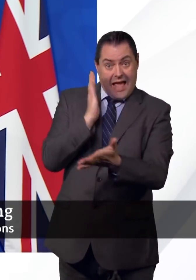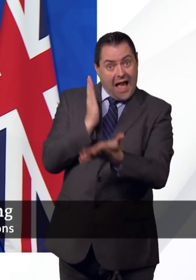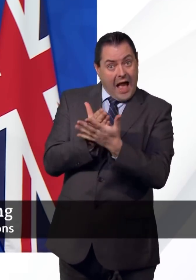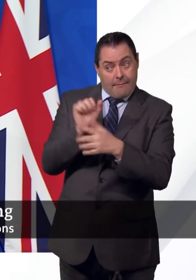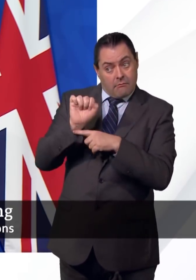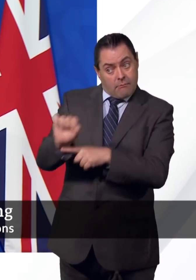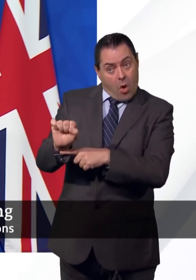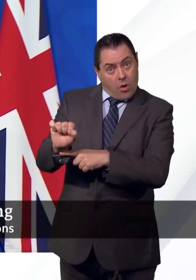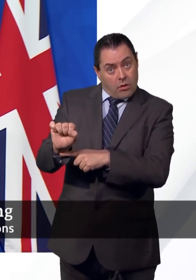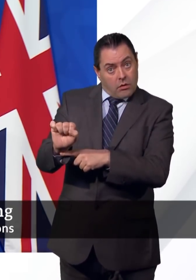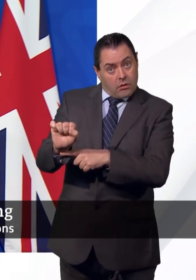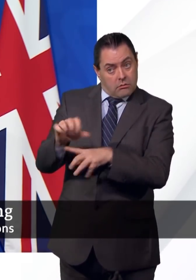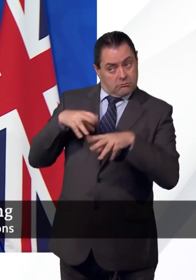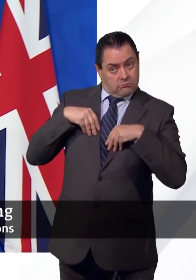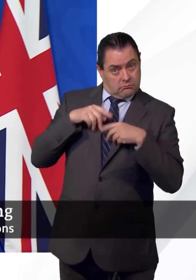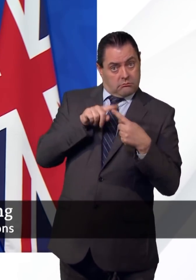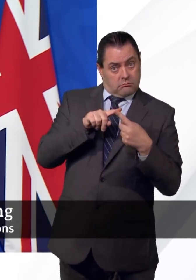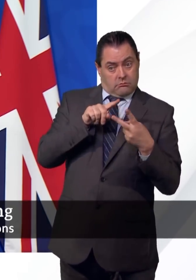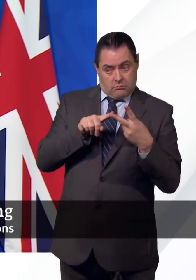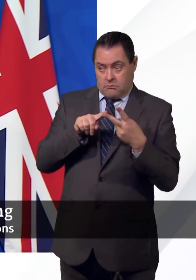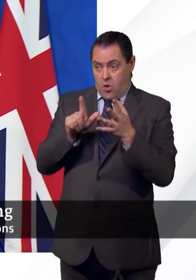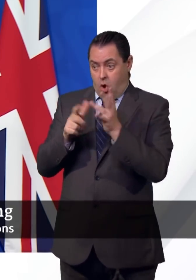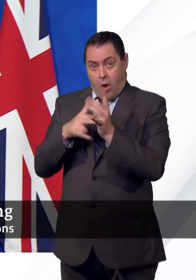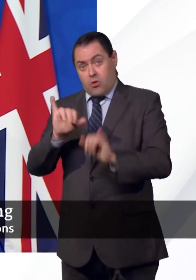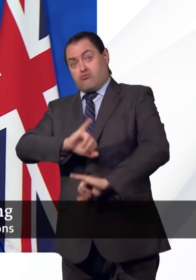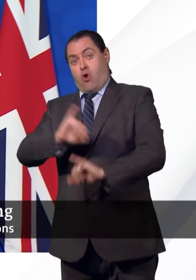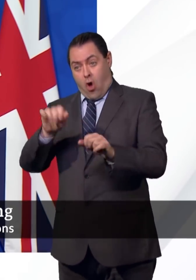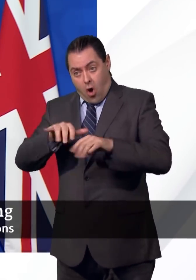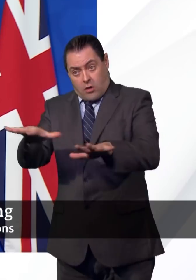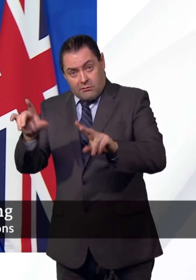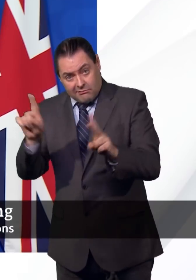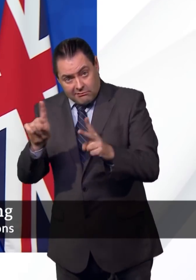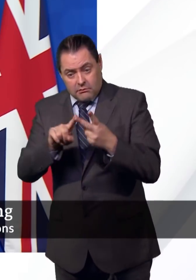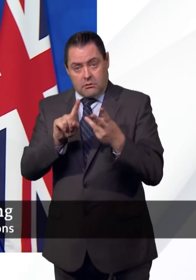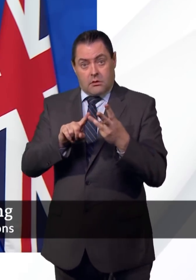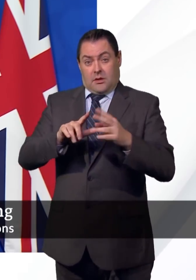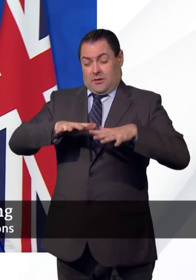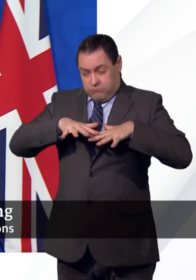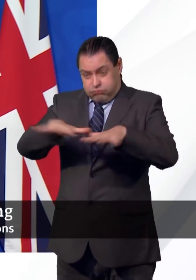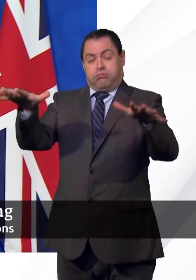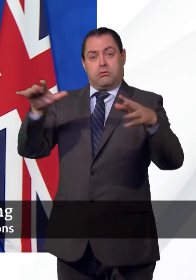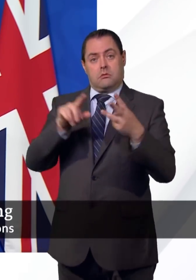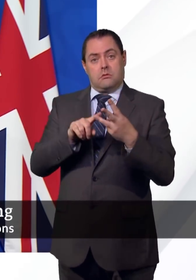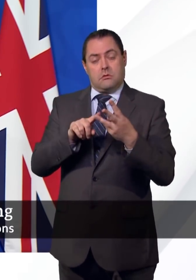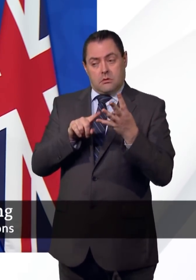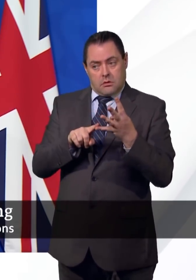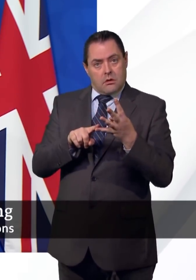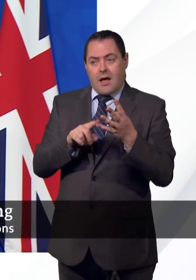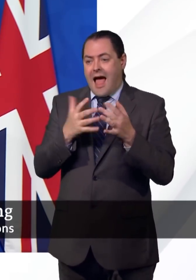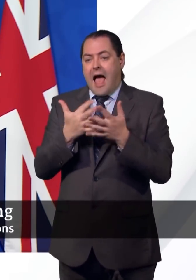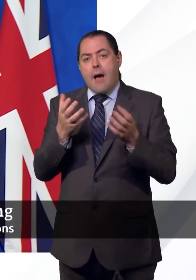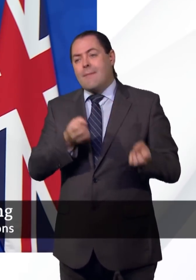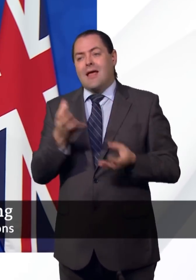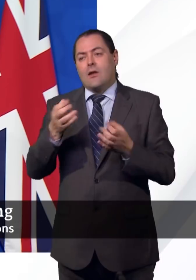our boosters, the severity of Omicron, the speed of its spread, and the rate of